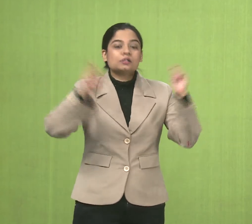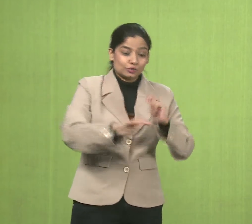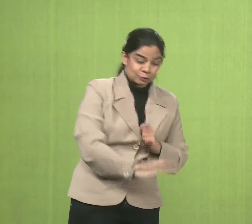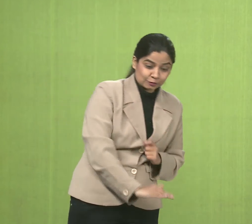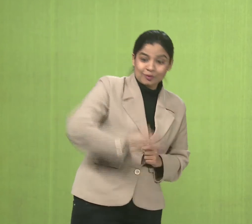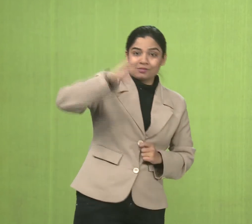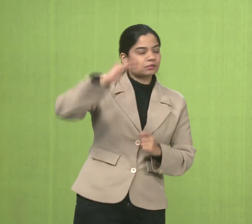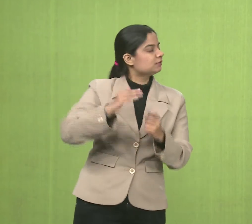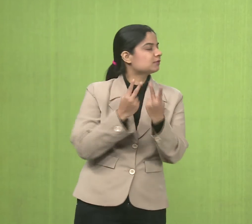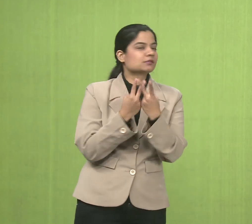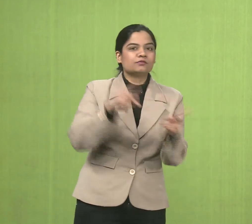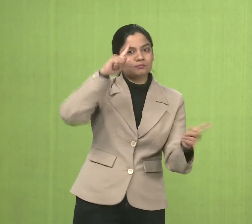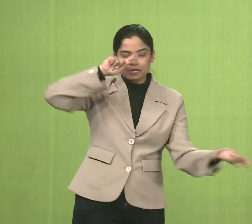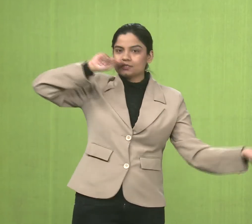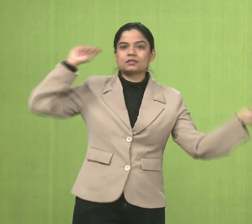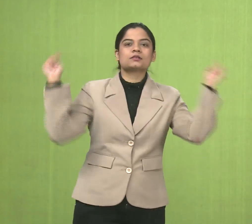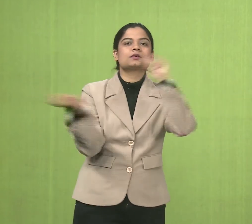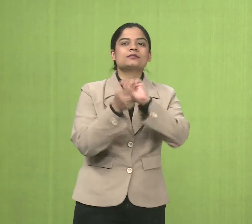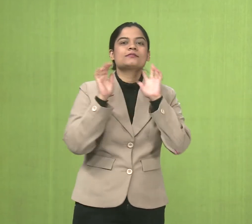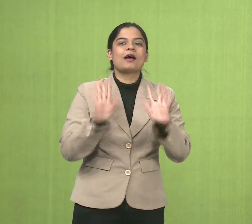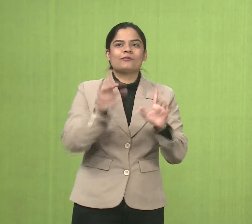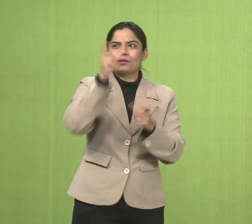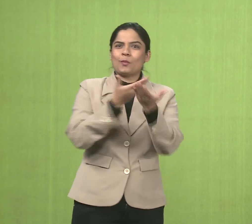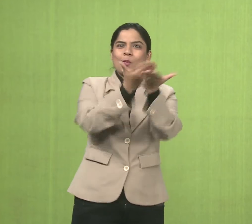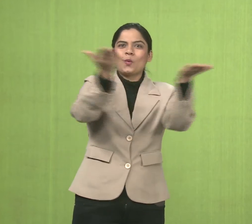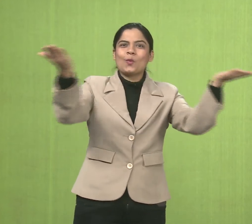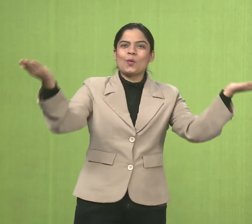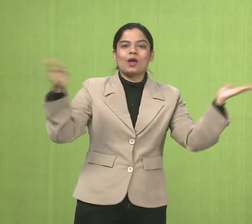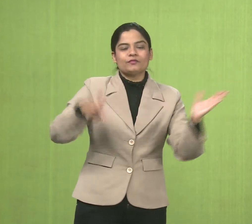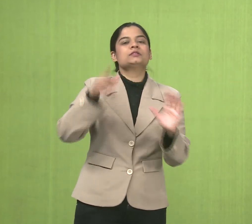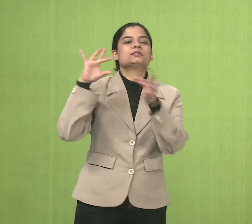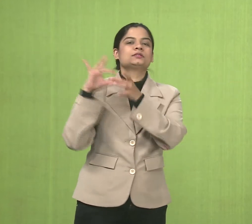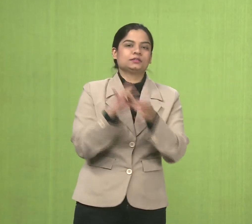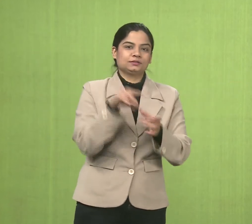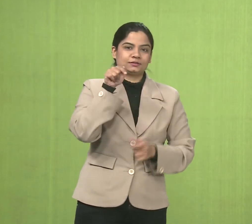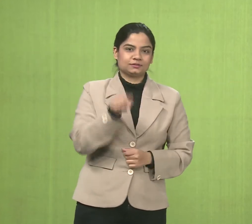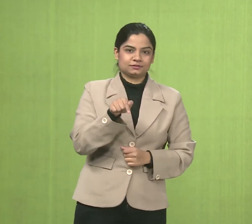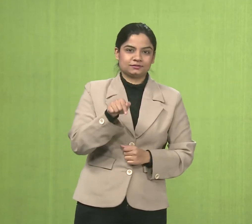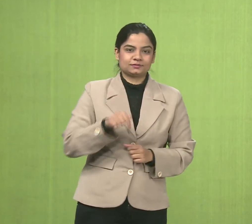mind also starts to change once you are growing up and growing out of your childhood.